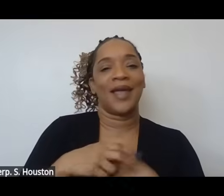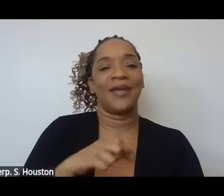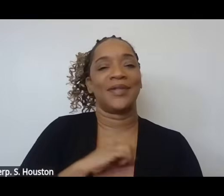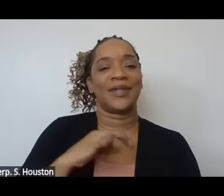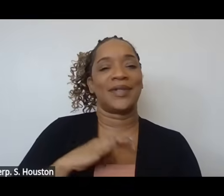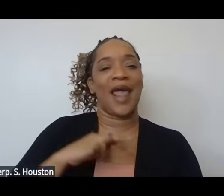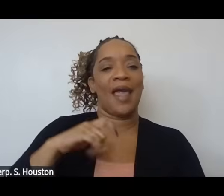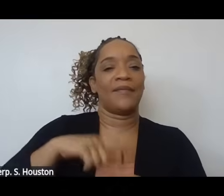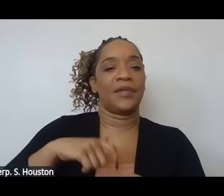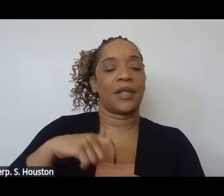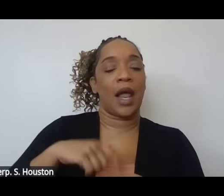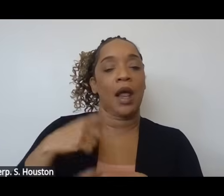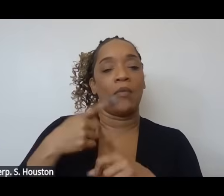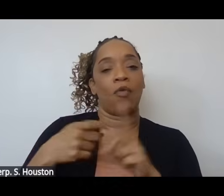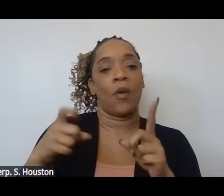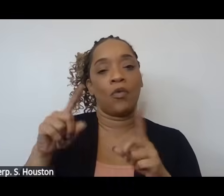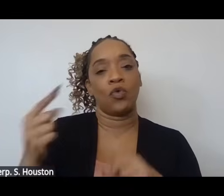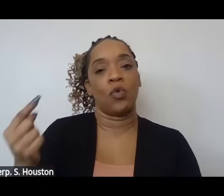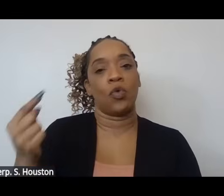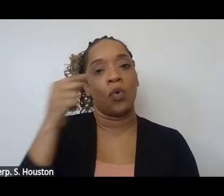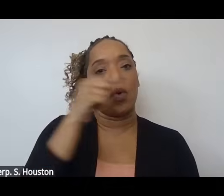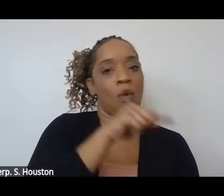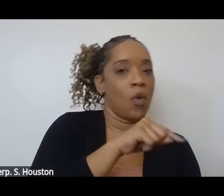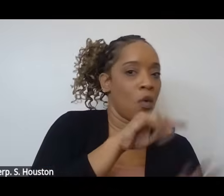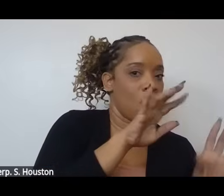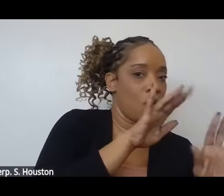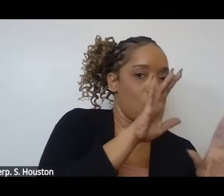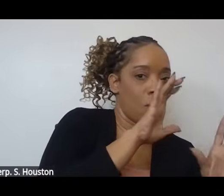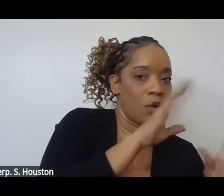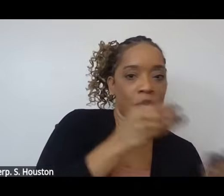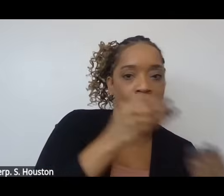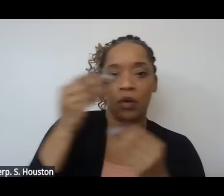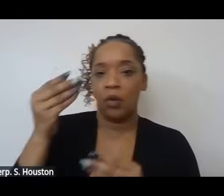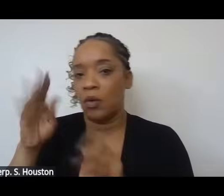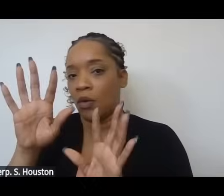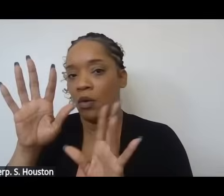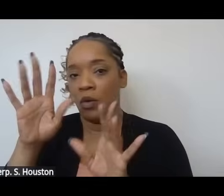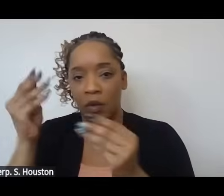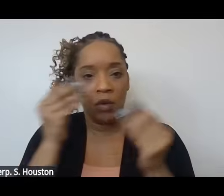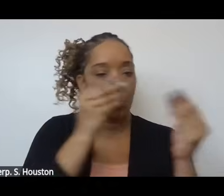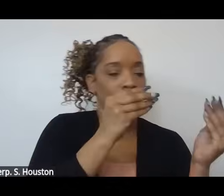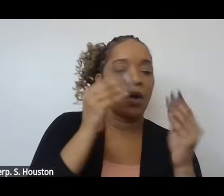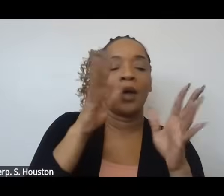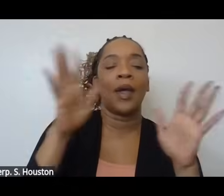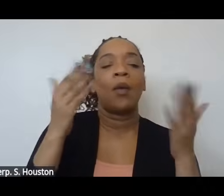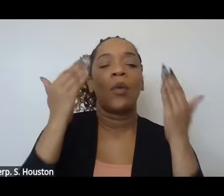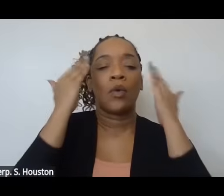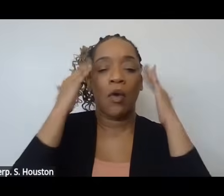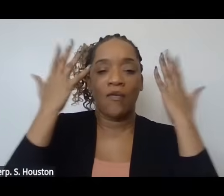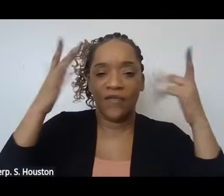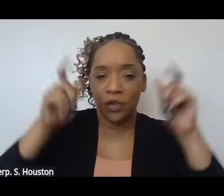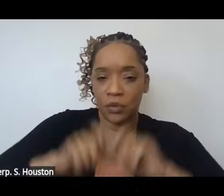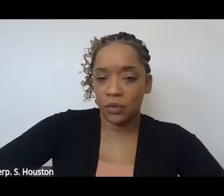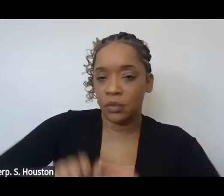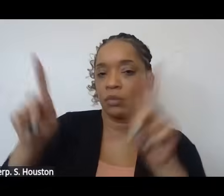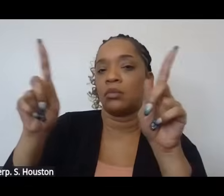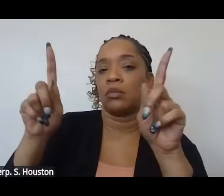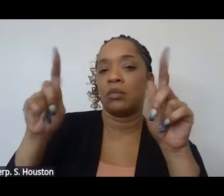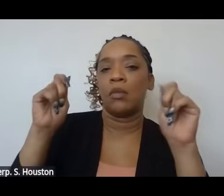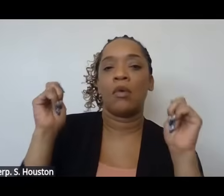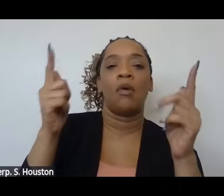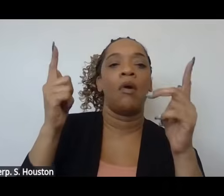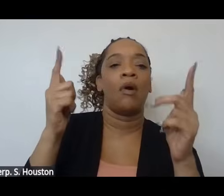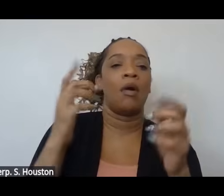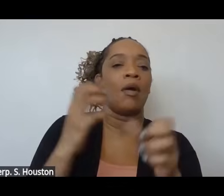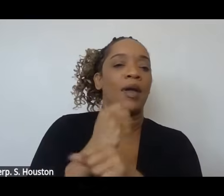to go back, do the back and forth, but also just ensures that it went out. If that way we're not as worried if maybe did we miss